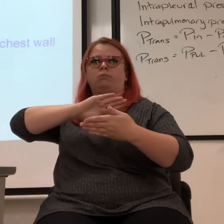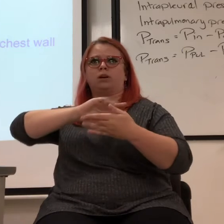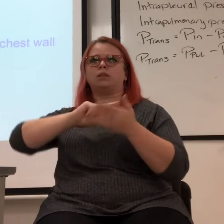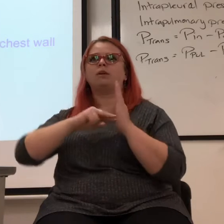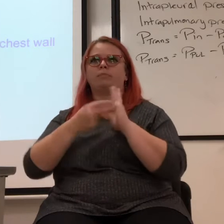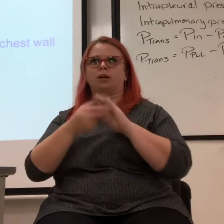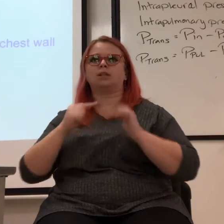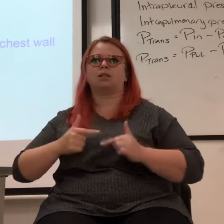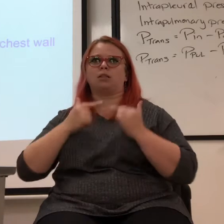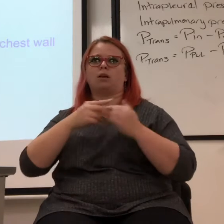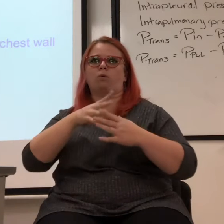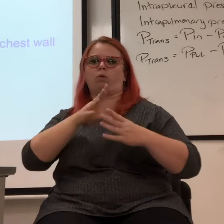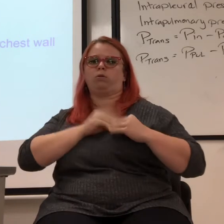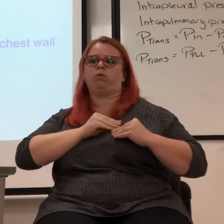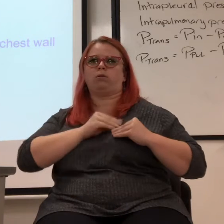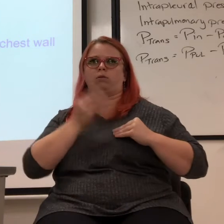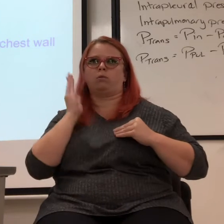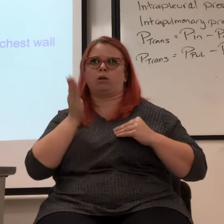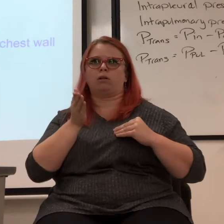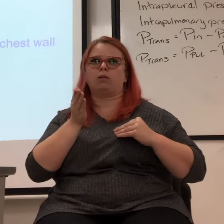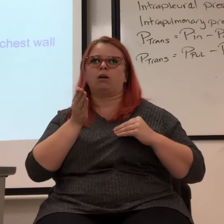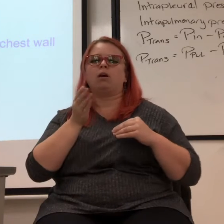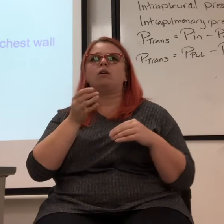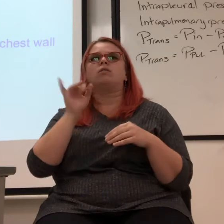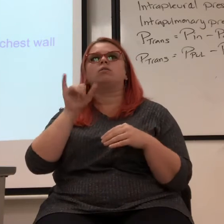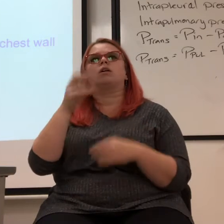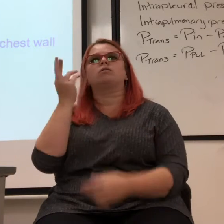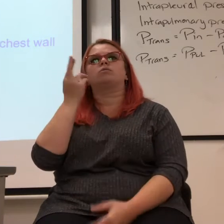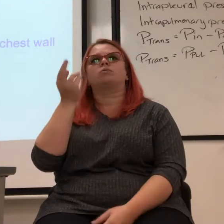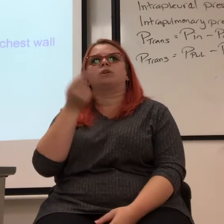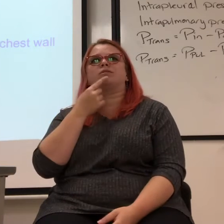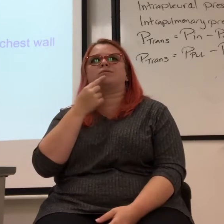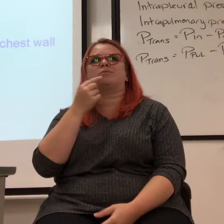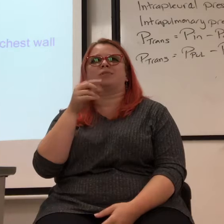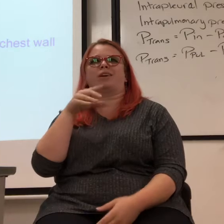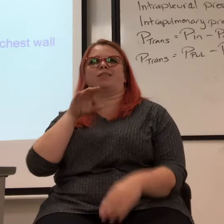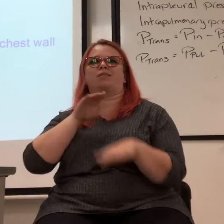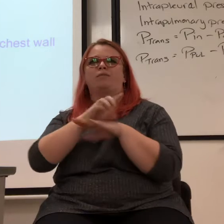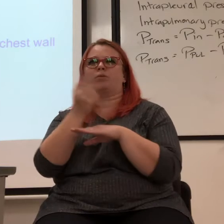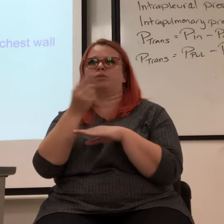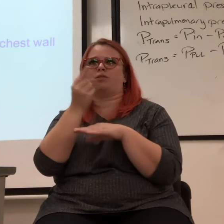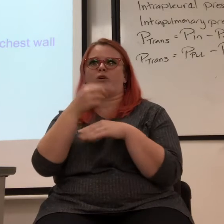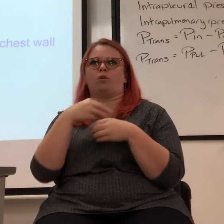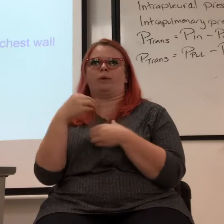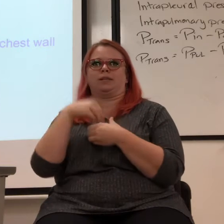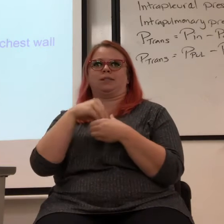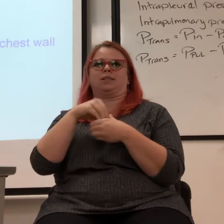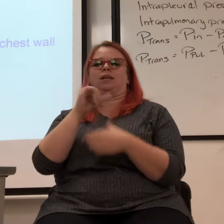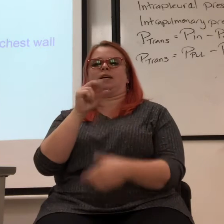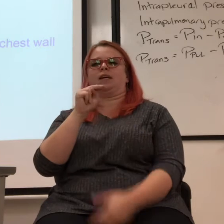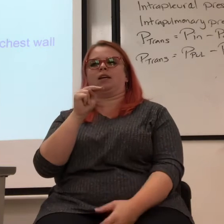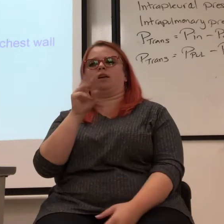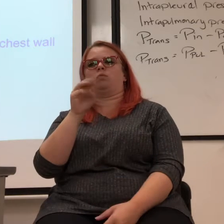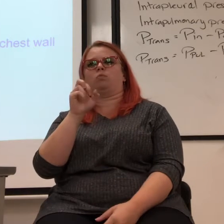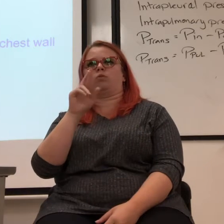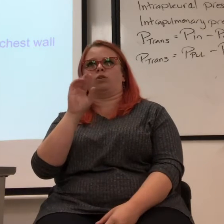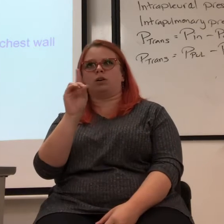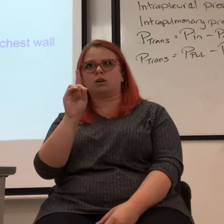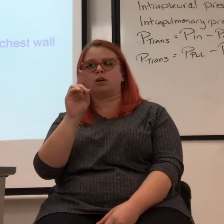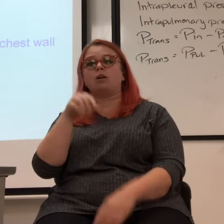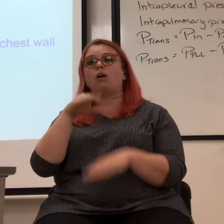collapses. So that's why we say the forces are always inward. On the chest wall, they're always